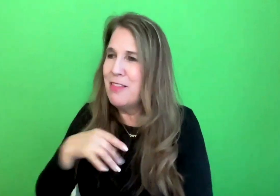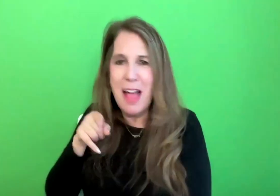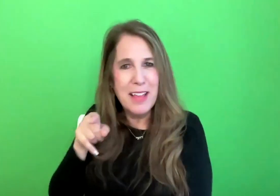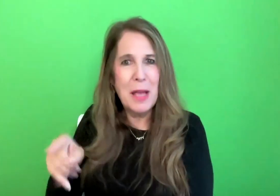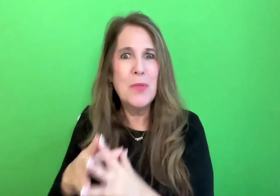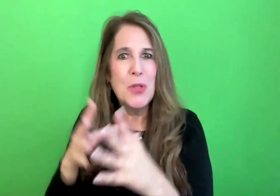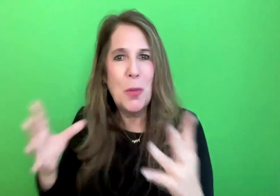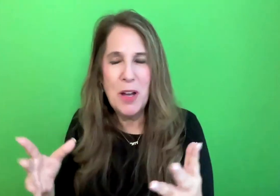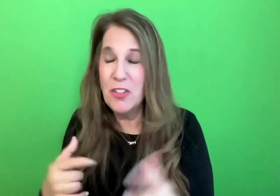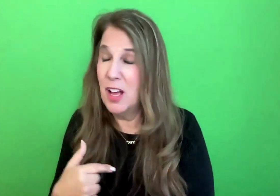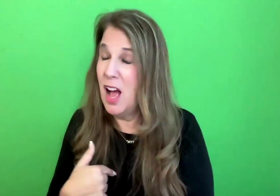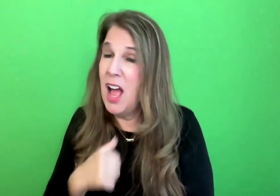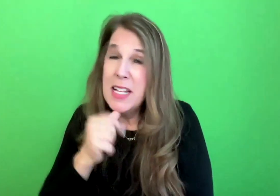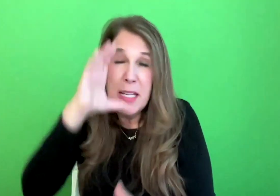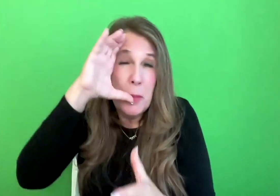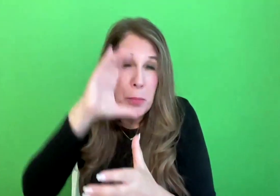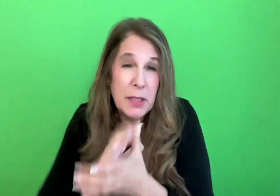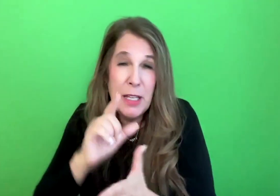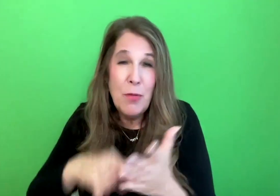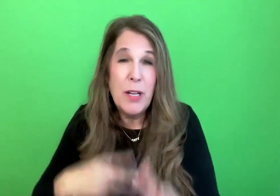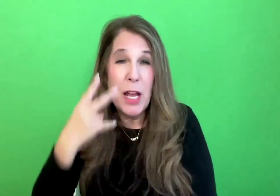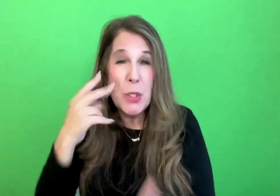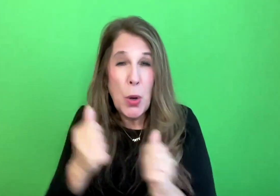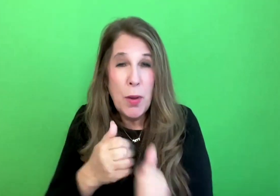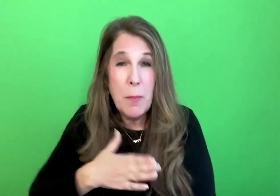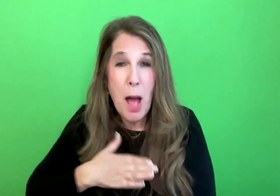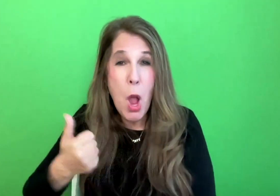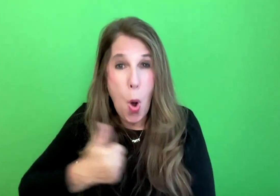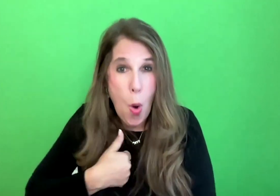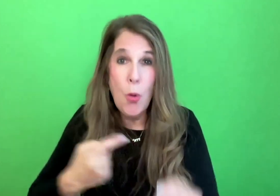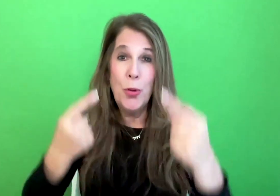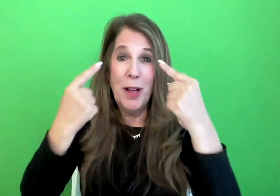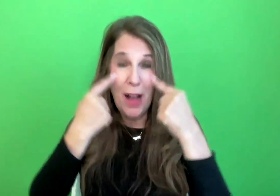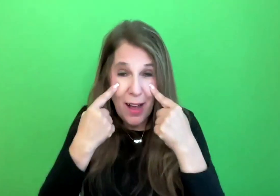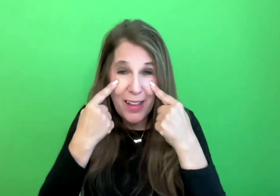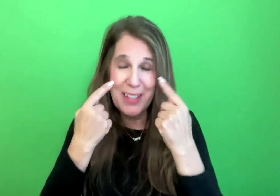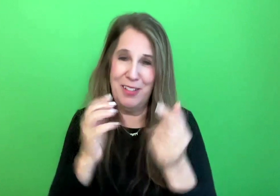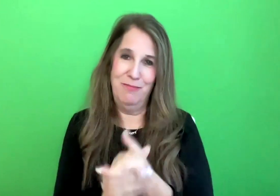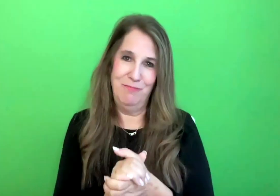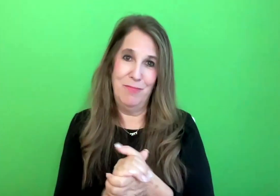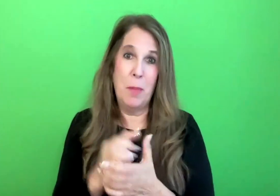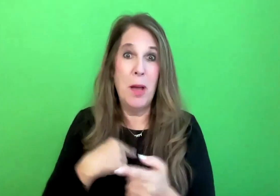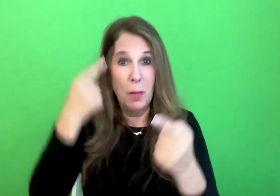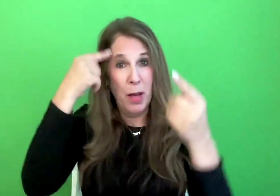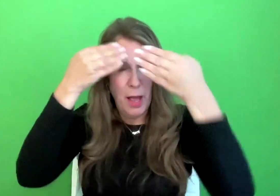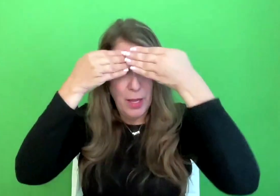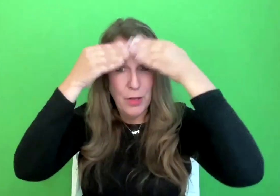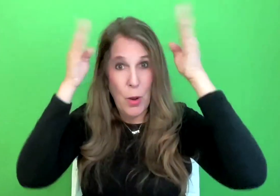even believed what I had been seeing with my own eyes. A mind opened, a heart opened a